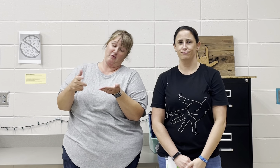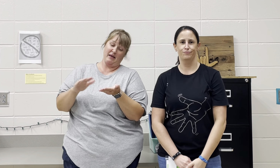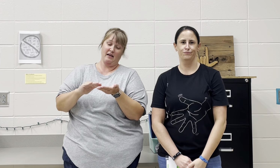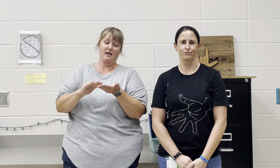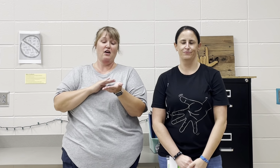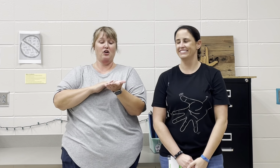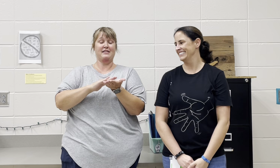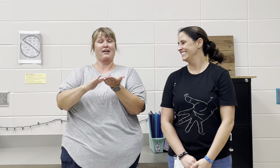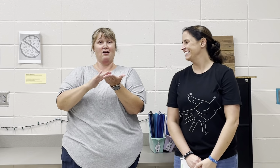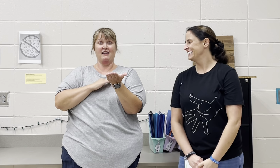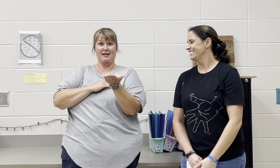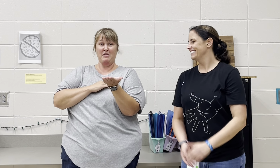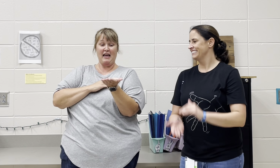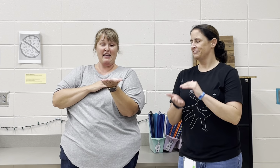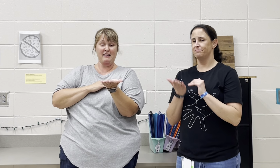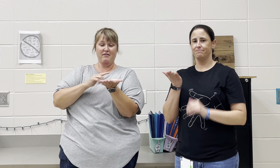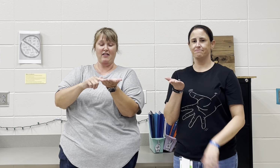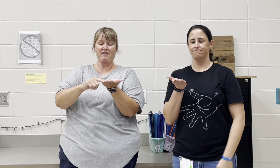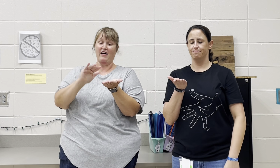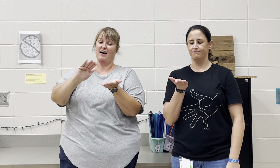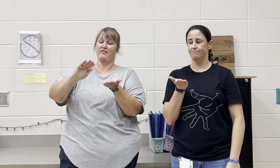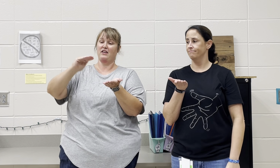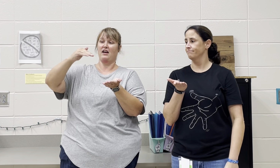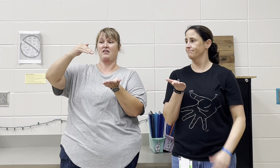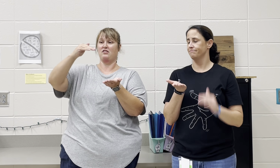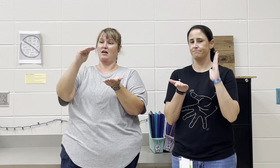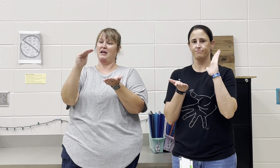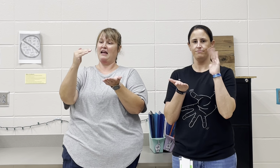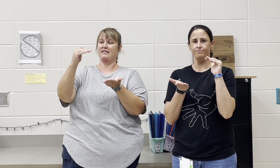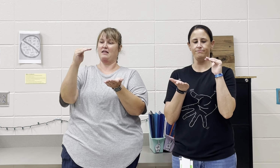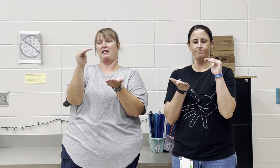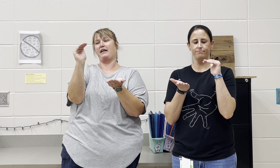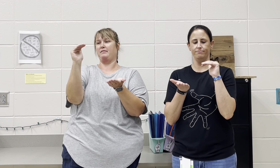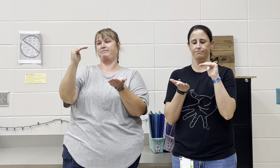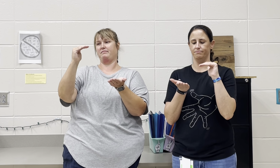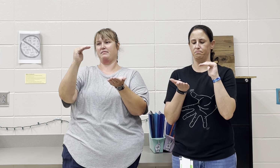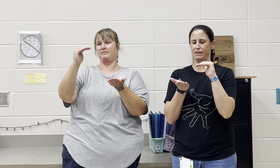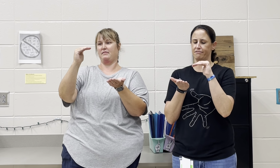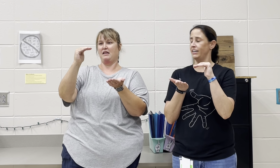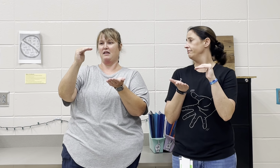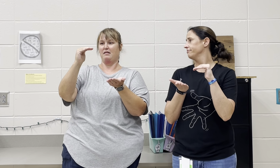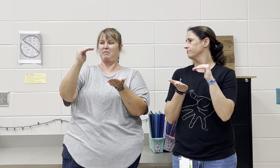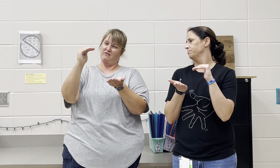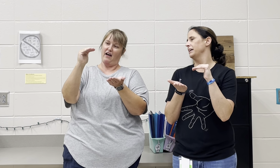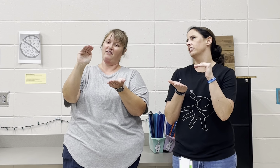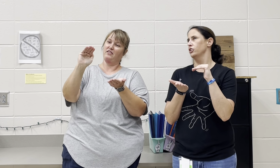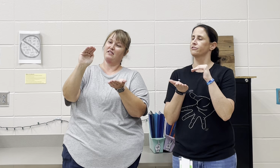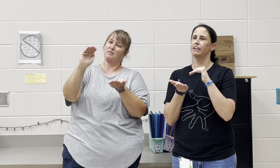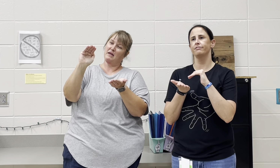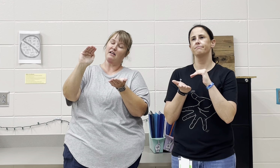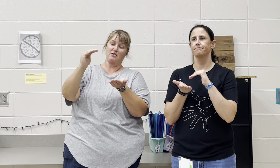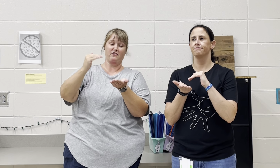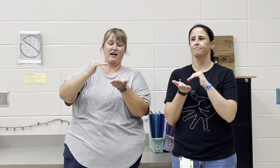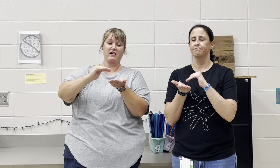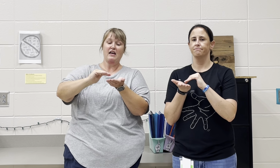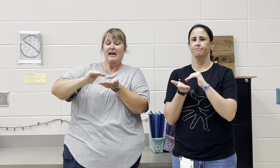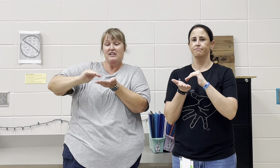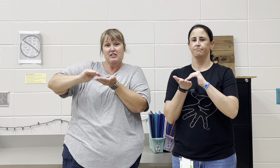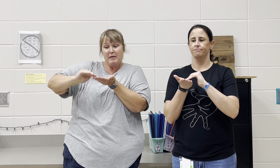me, you're gonna take your non-dominant hand, flat 5, and your dominant hand's gonna be like a Bent 5. bent 5, Bent close 5. bent close 5. And it's gonna be,